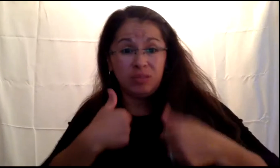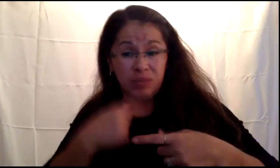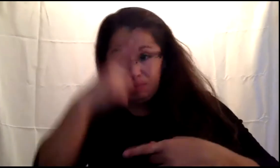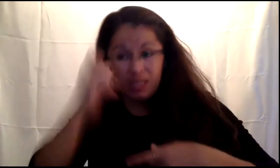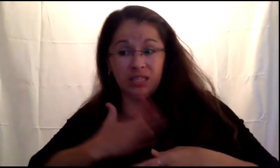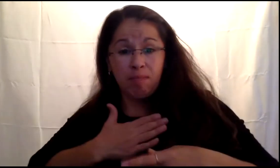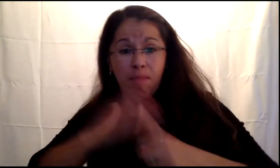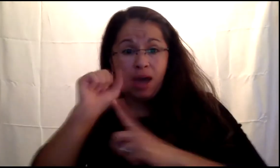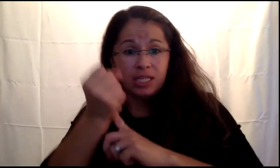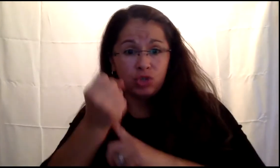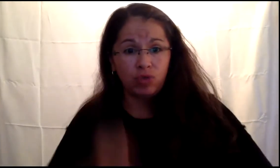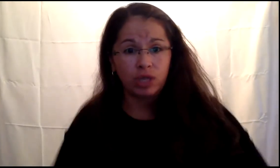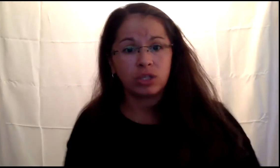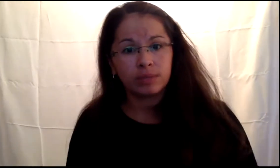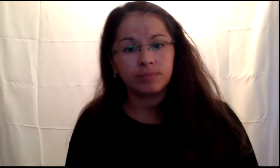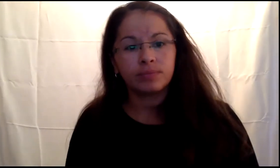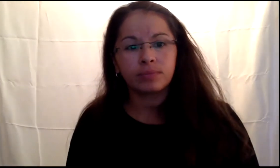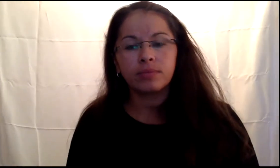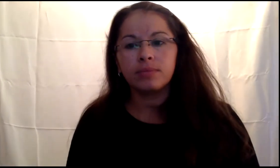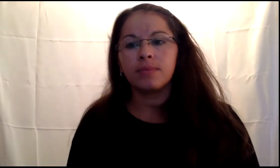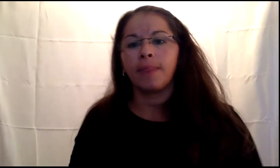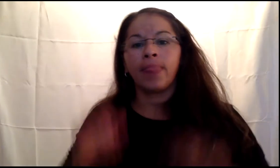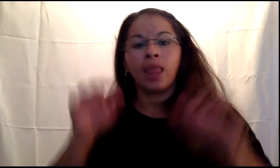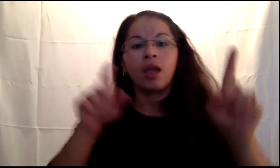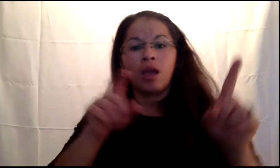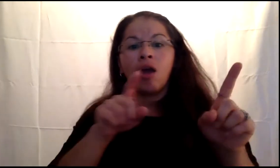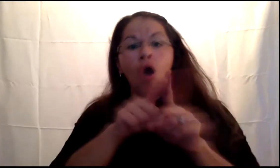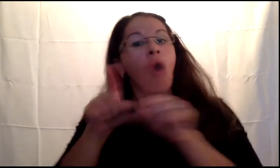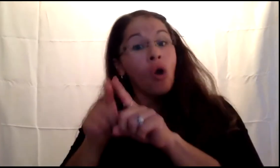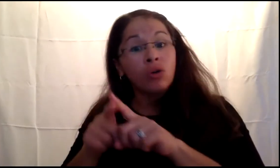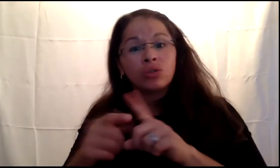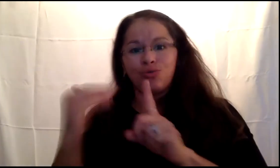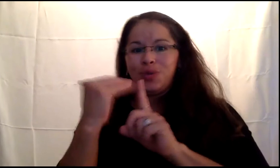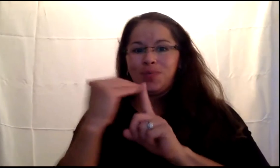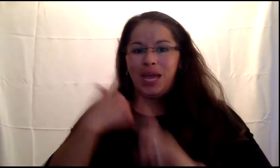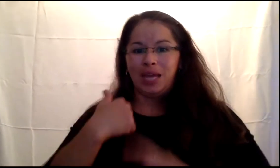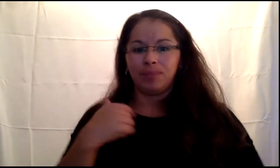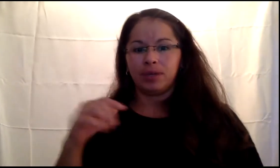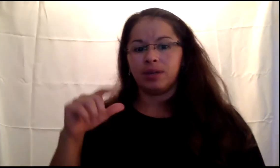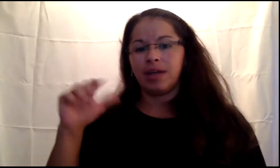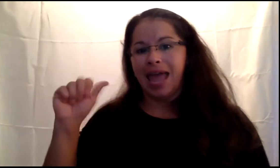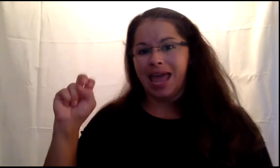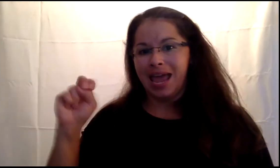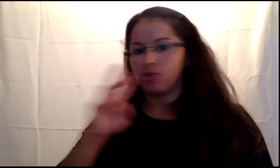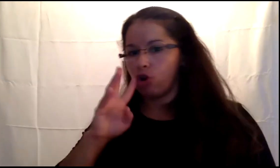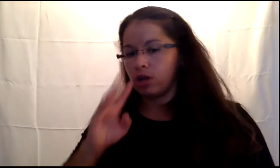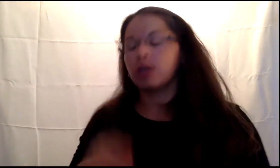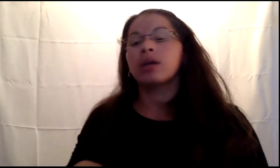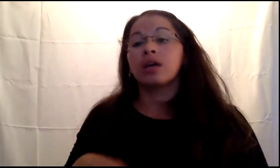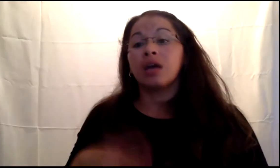That's awesome. You also just reminded me that sometimes you might run into a situation in class where the professor or even your